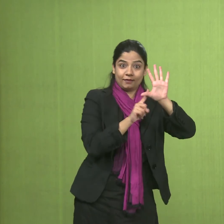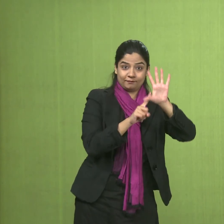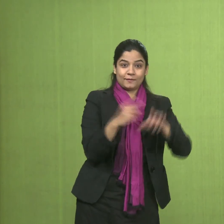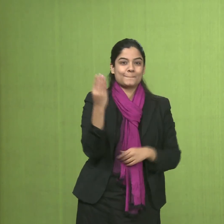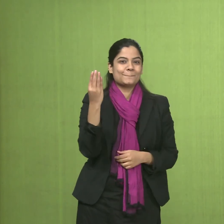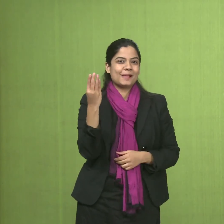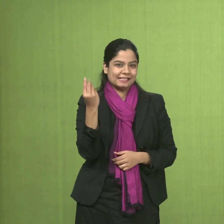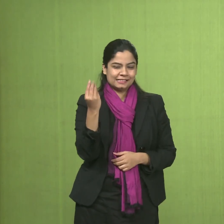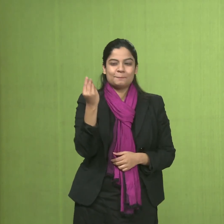Fifth one, cost.